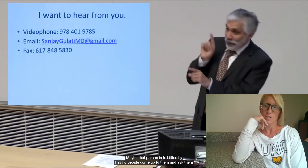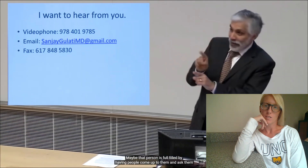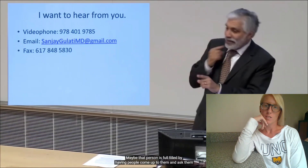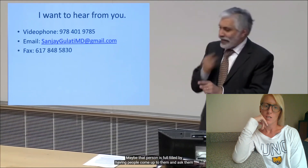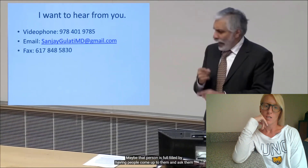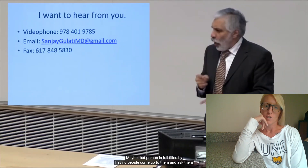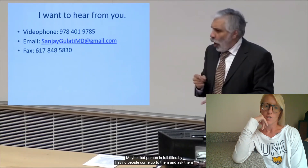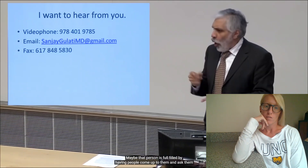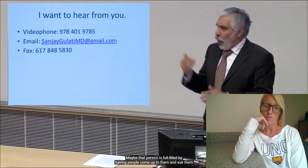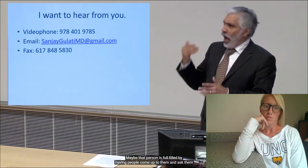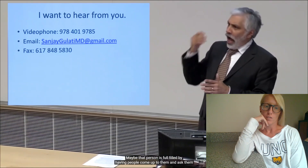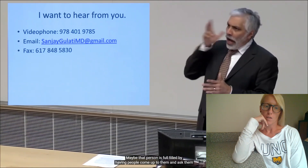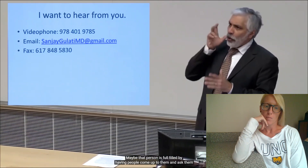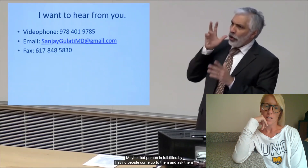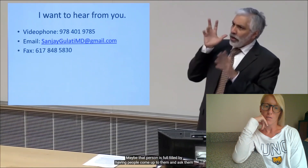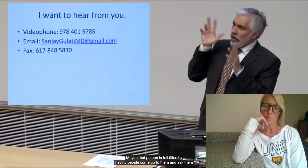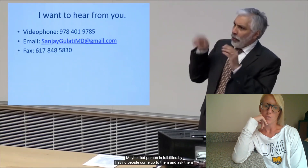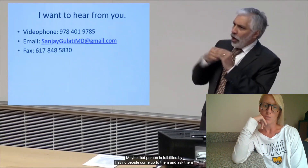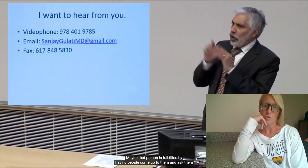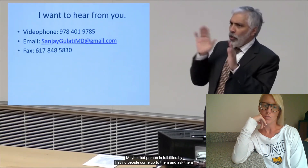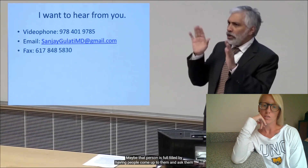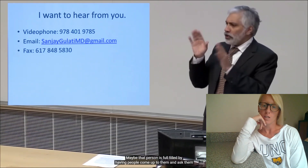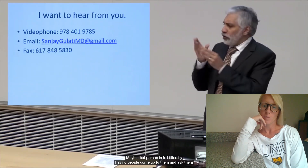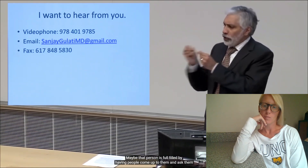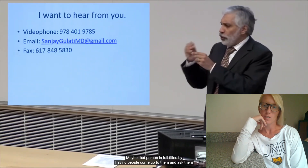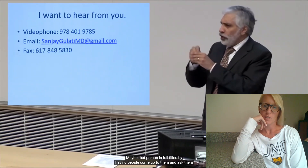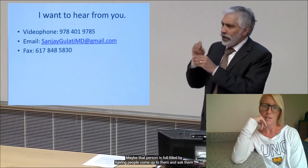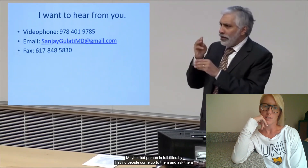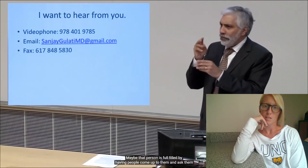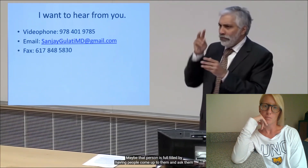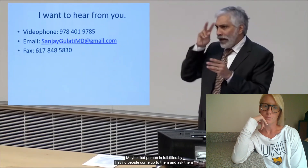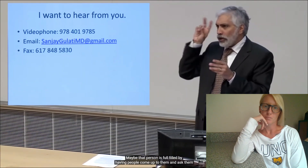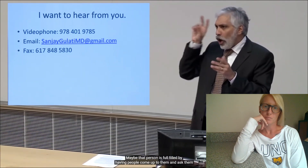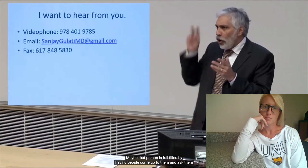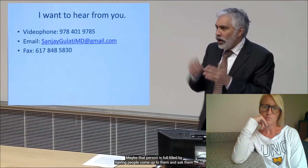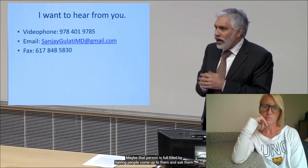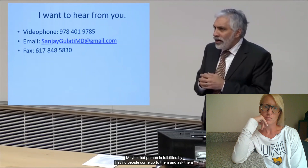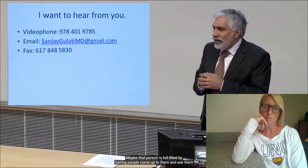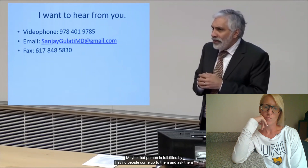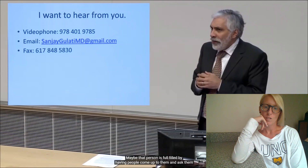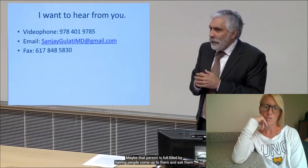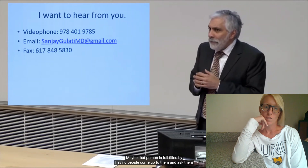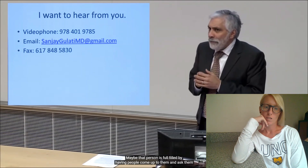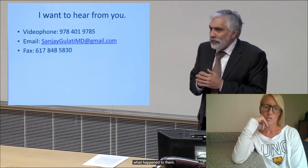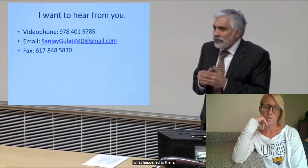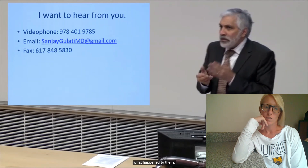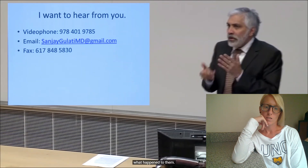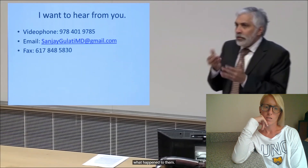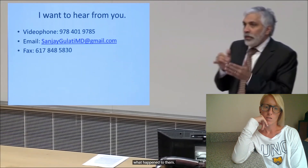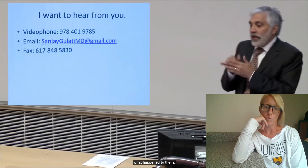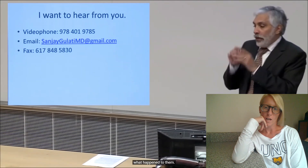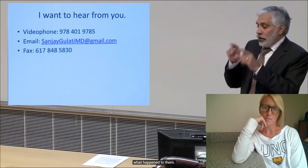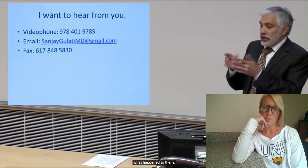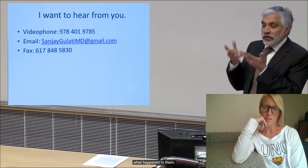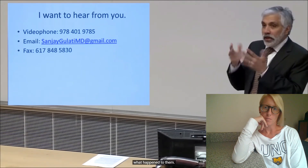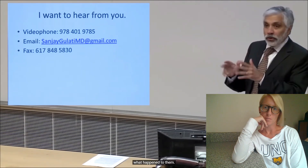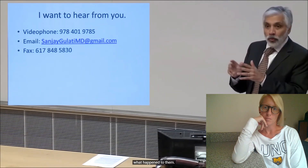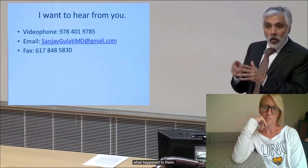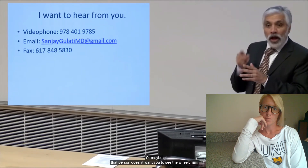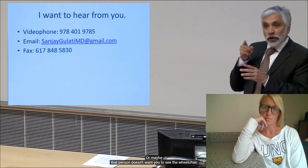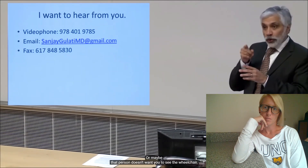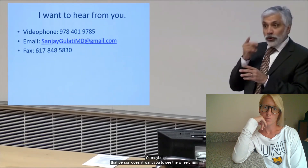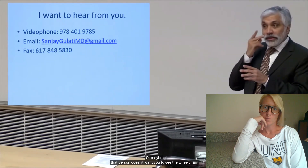person that is filled up by having person people is come fulfilled and by ask having them people come up to them and ask them what happened to what them. happened to